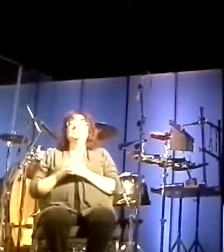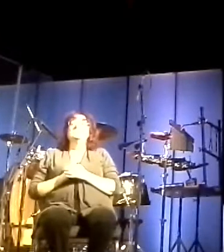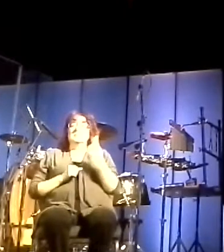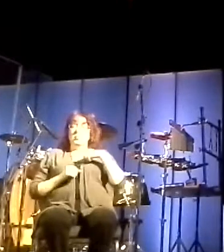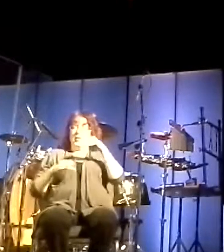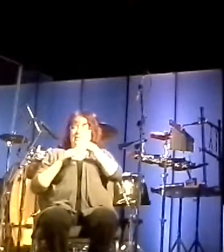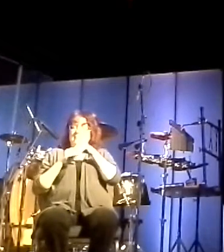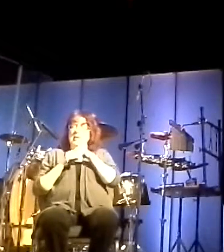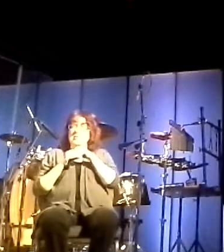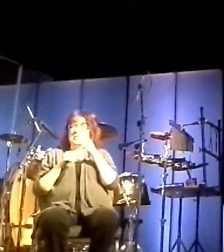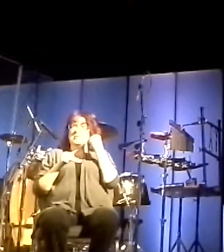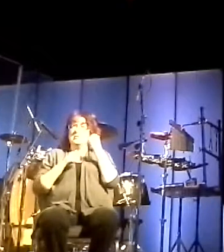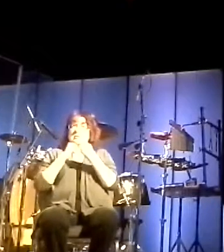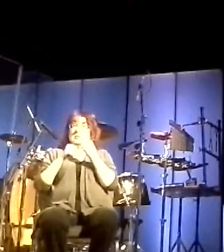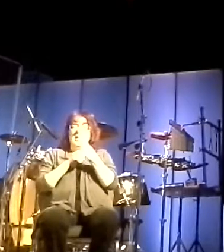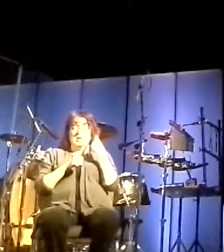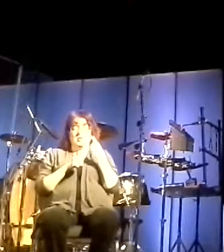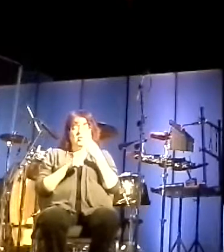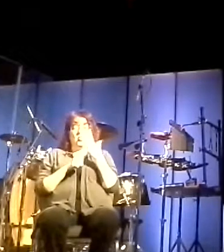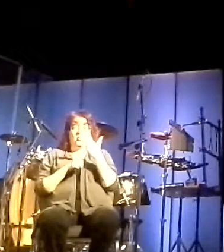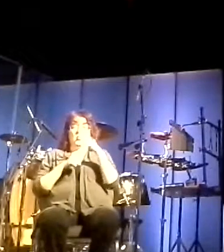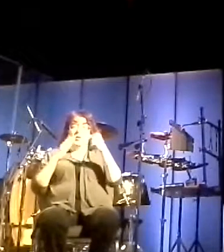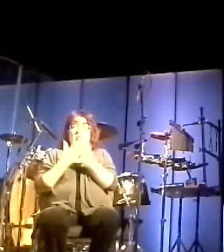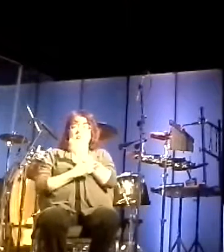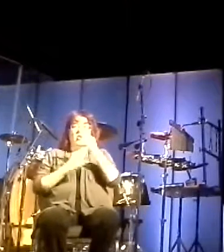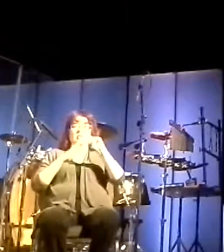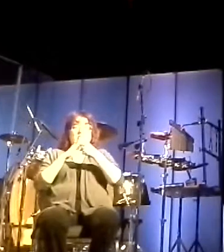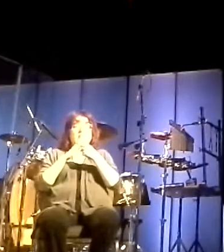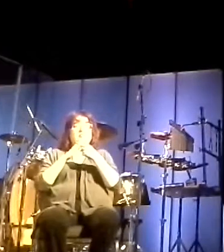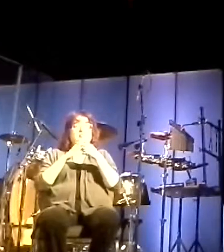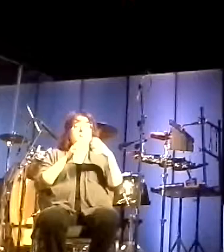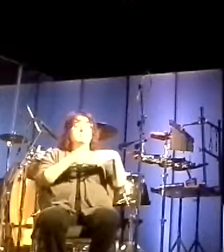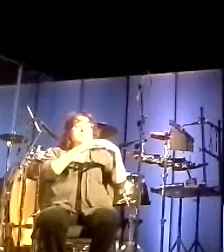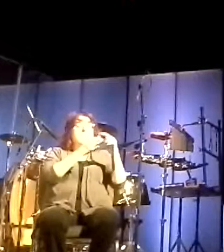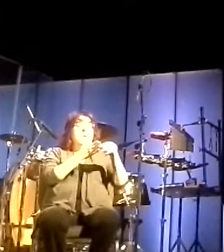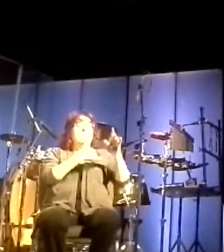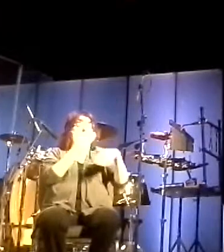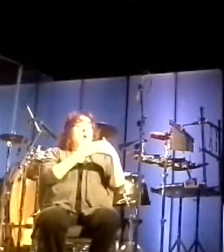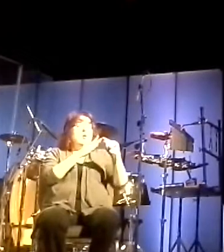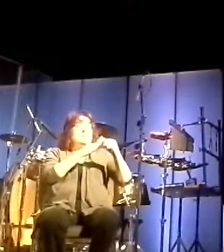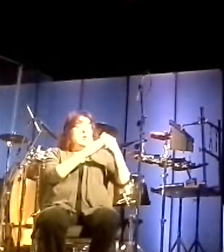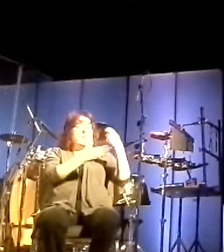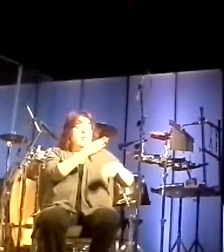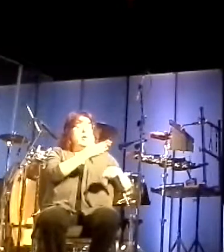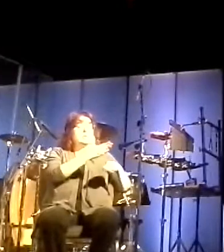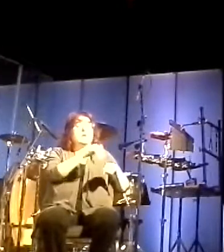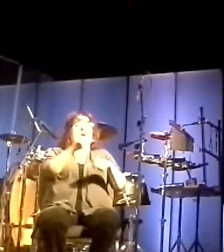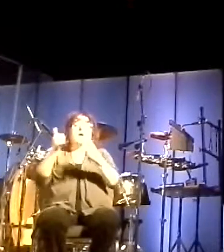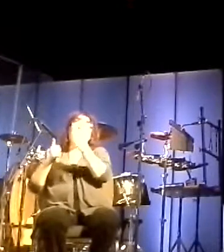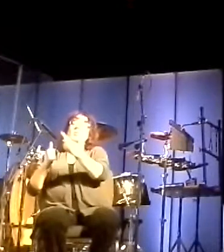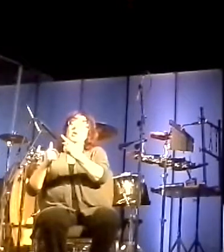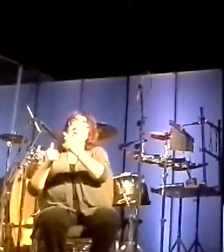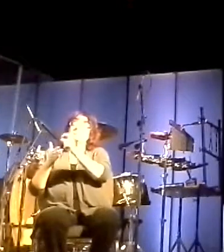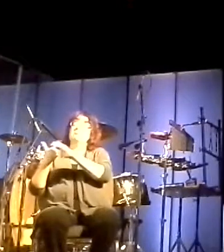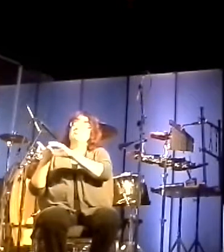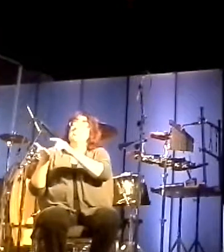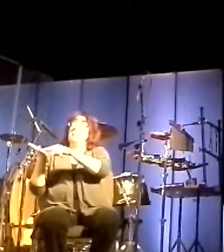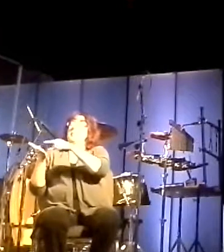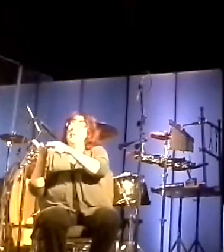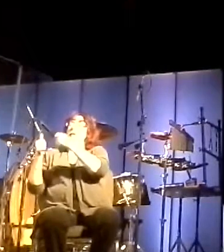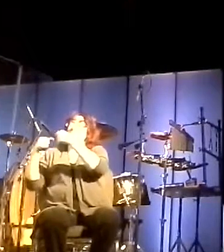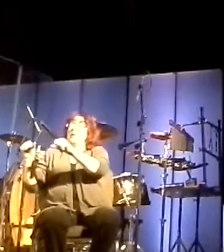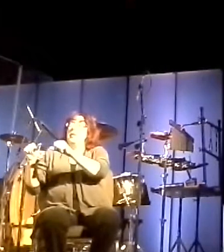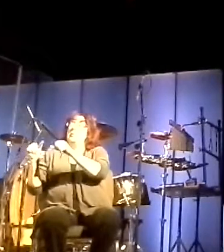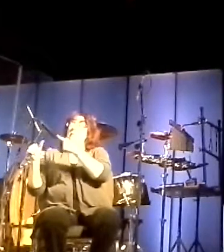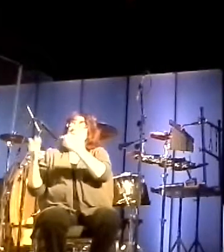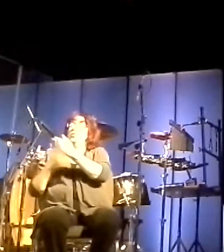We invested this last year in 3 church starts. 1 church start, we were able to start and pay for all their startup costs. Another one, we were able to write a check for a down payment